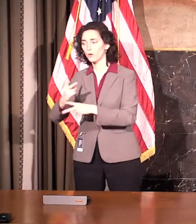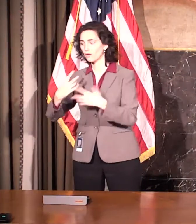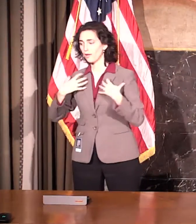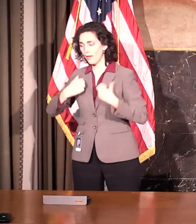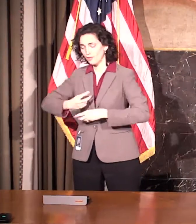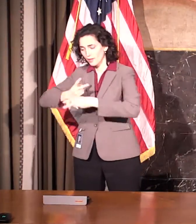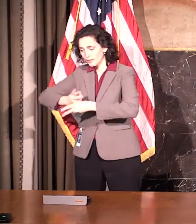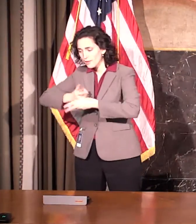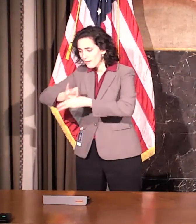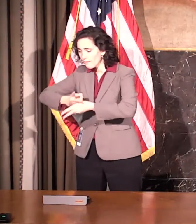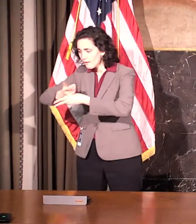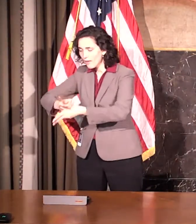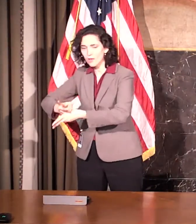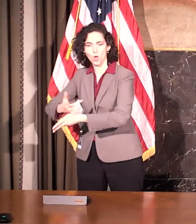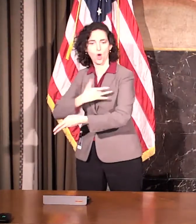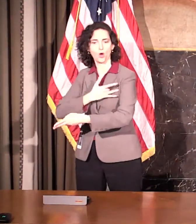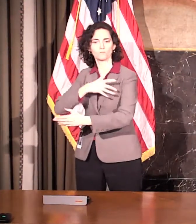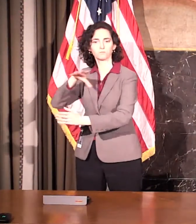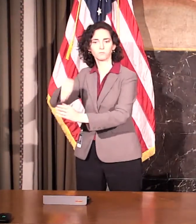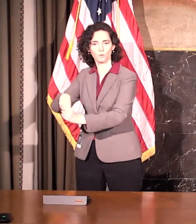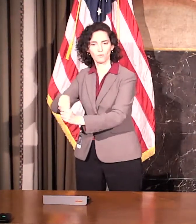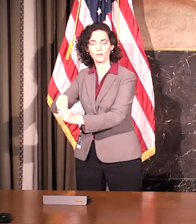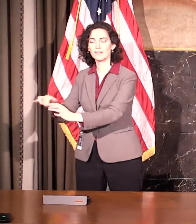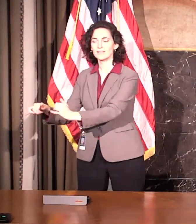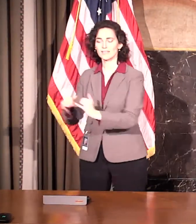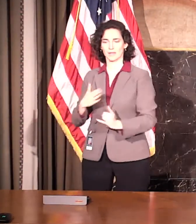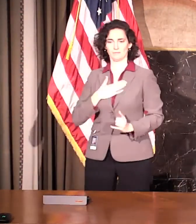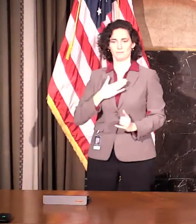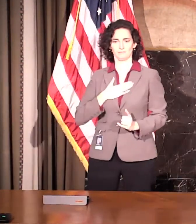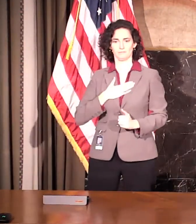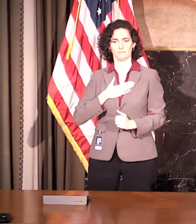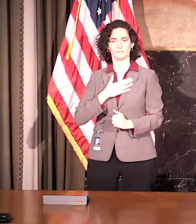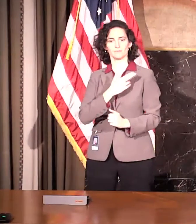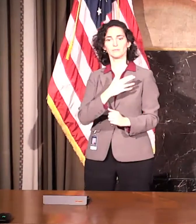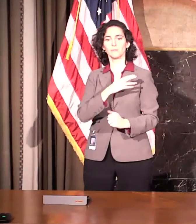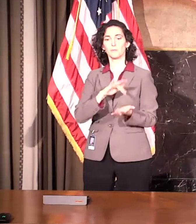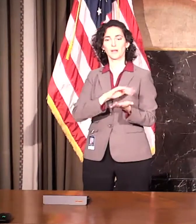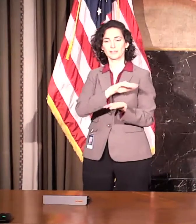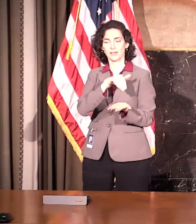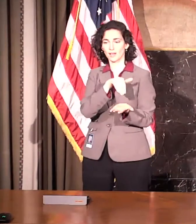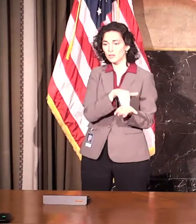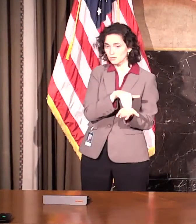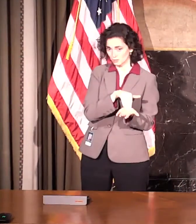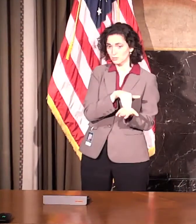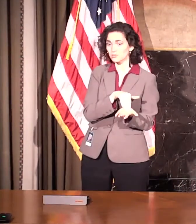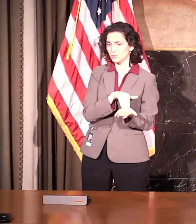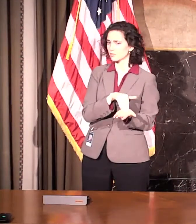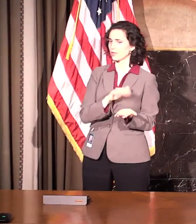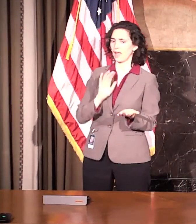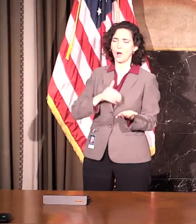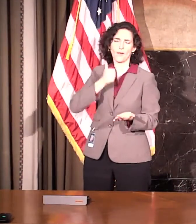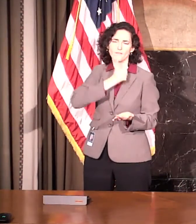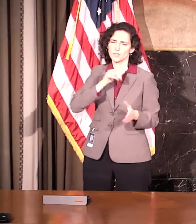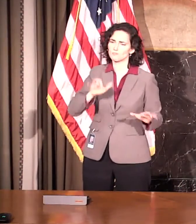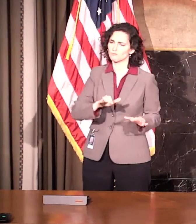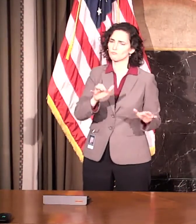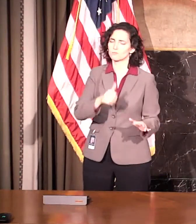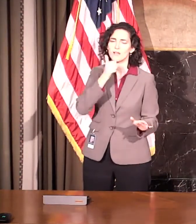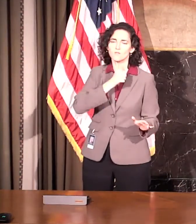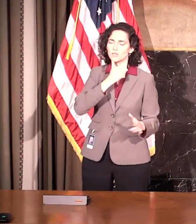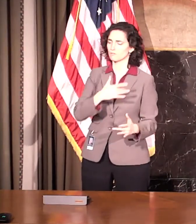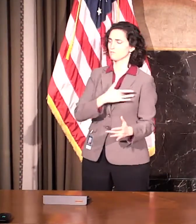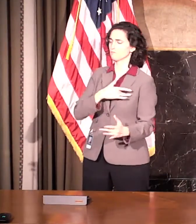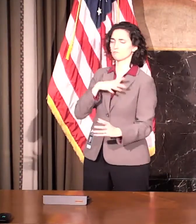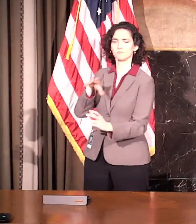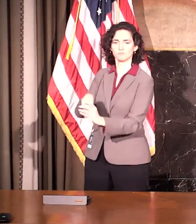we do every day at LCMC Health. But it will be a while before all of us have the opportunity to get